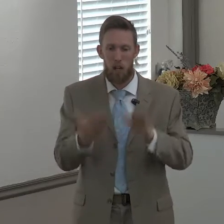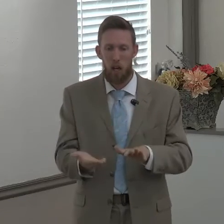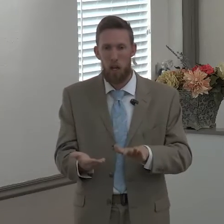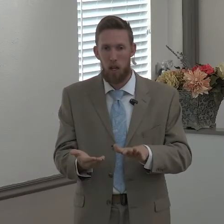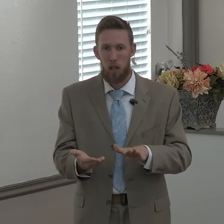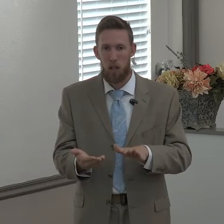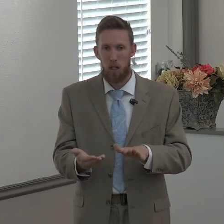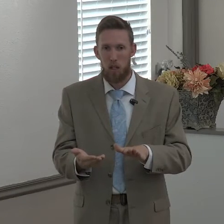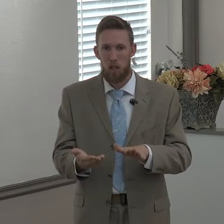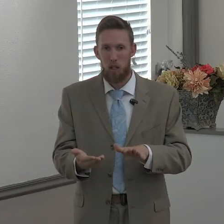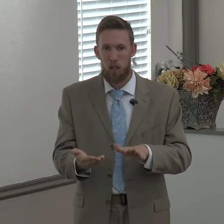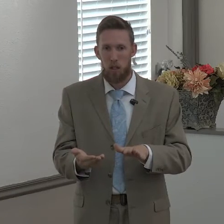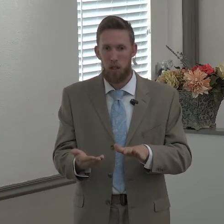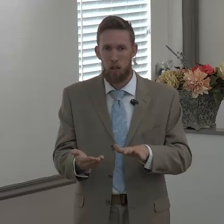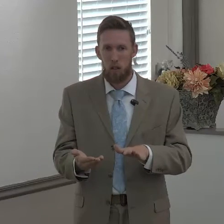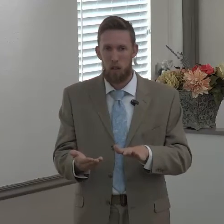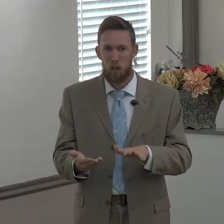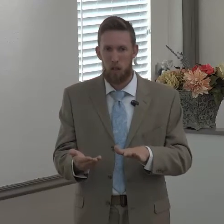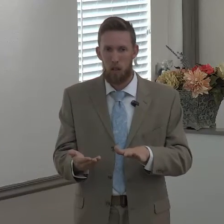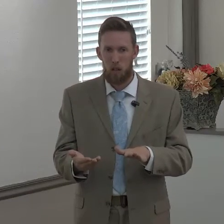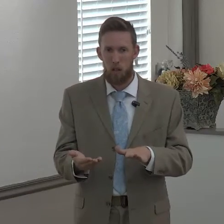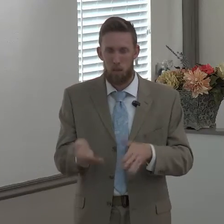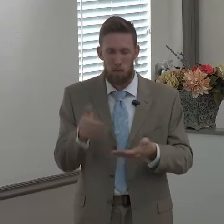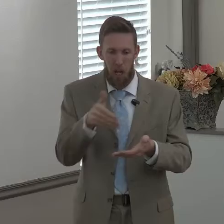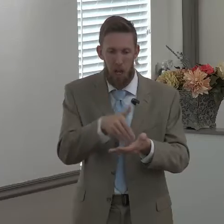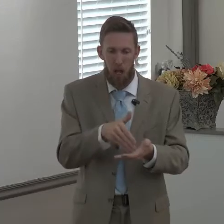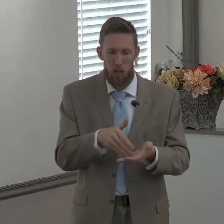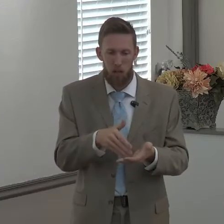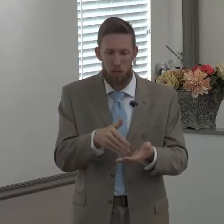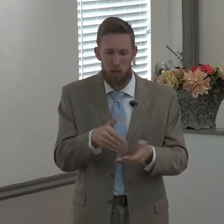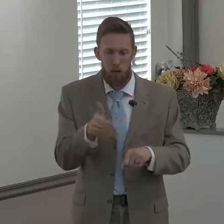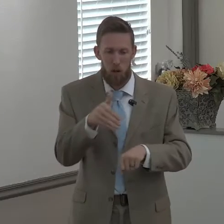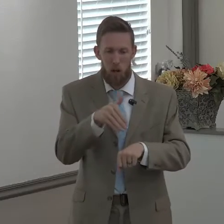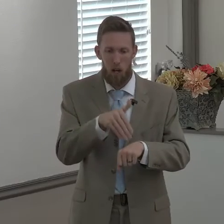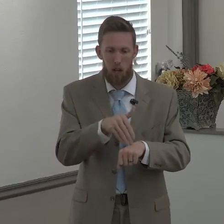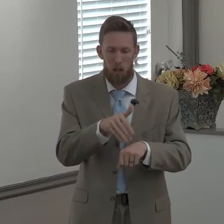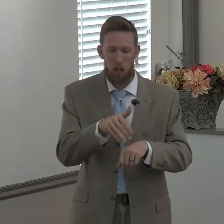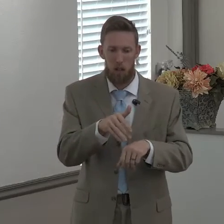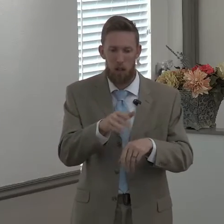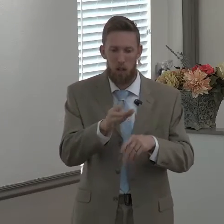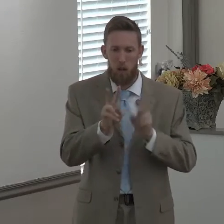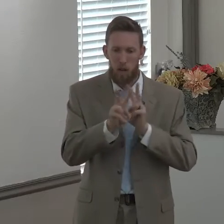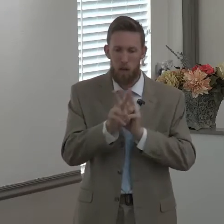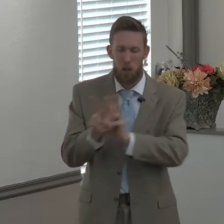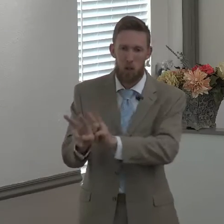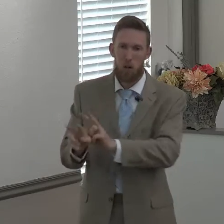did and saw my stepbrother laying there with a bullet hole in his head,